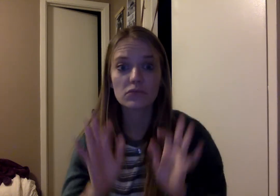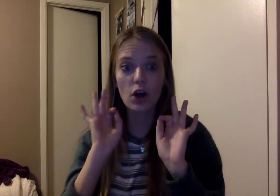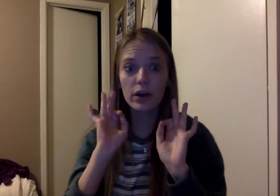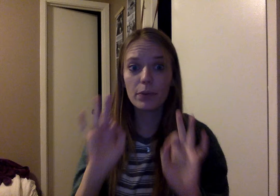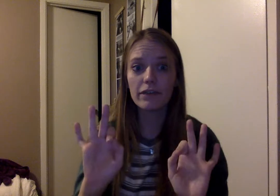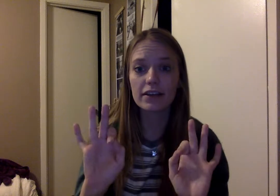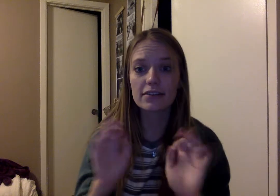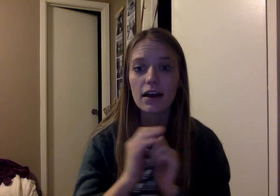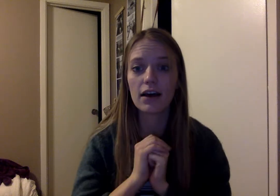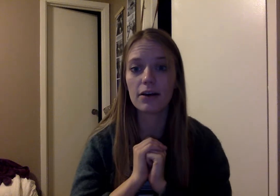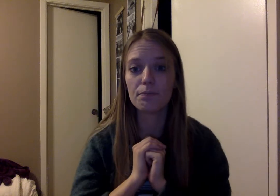Okay, perfect.